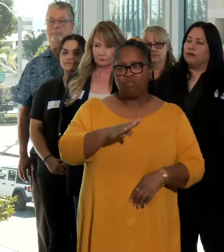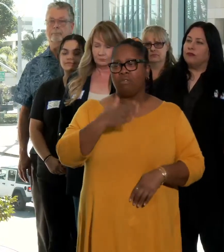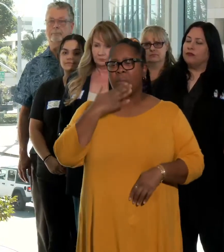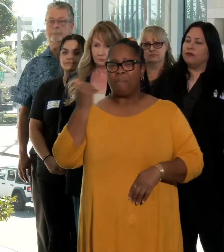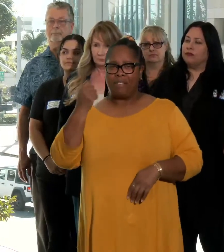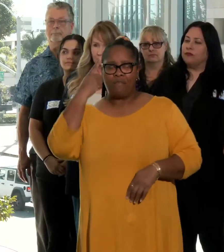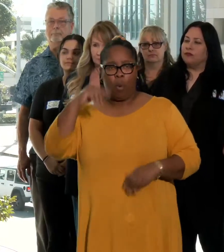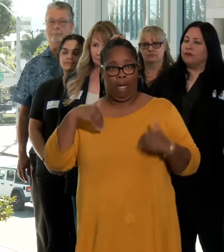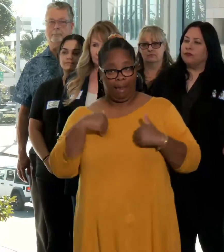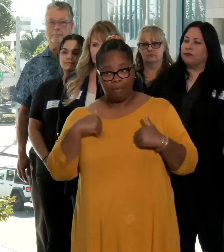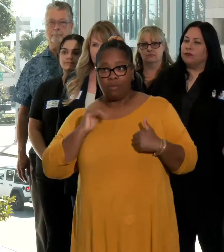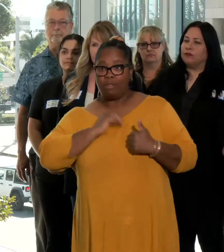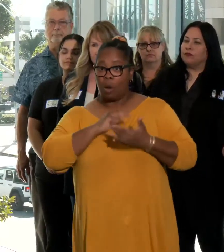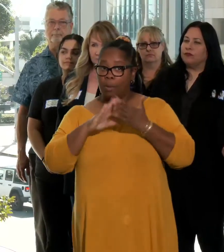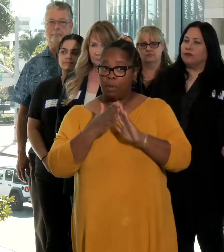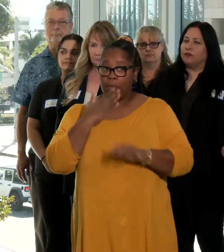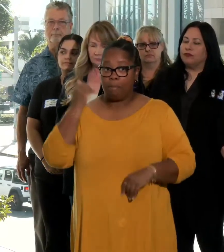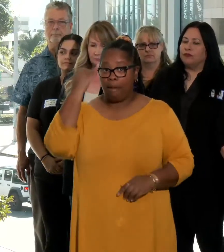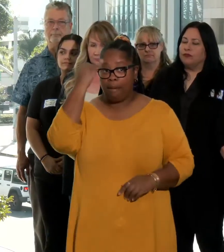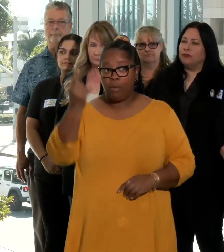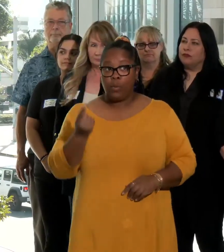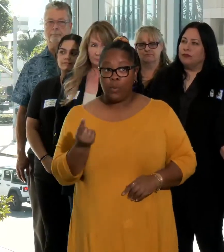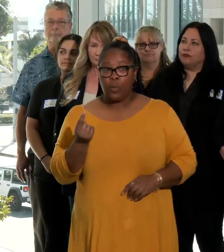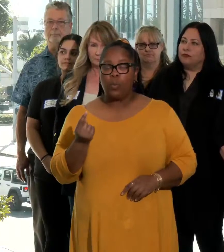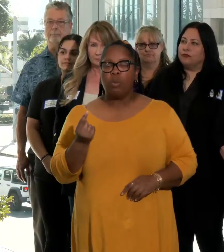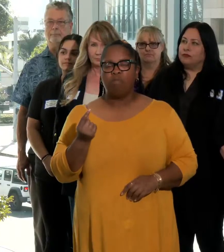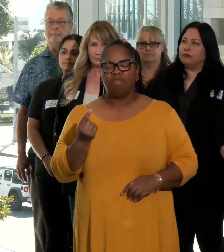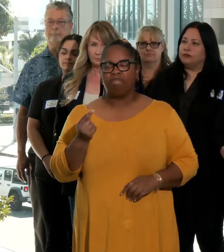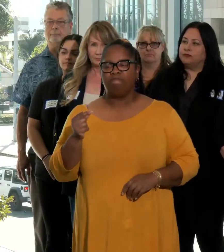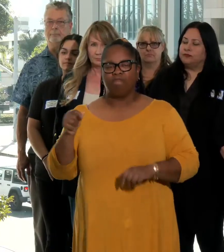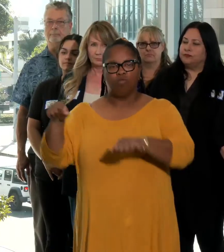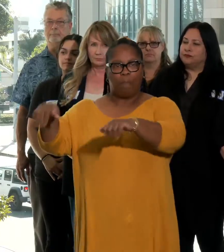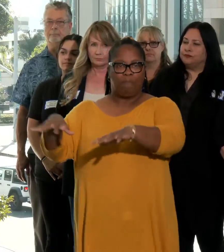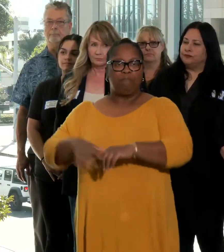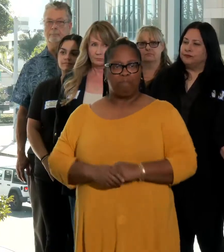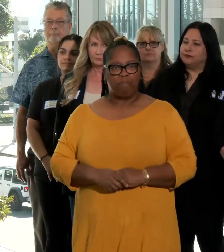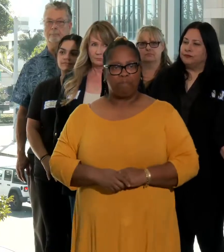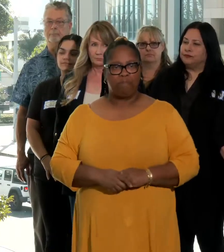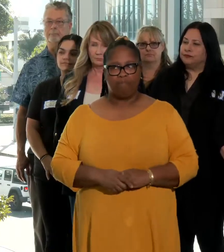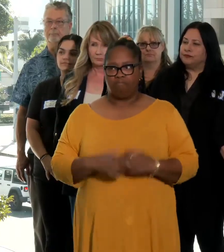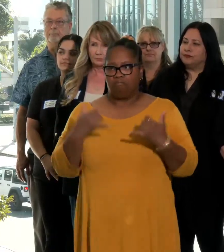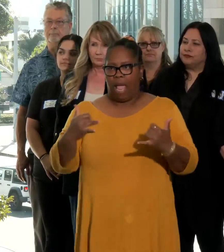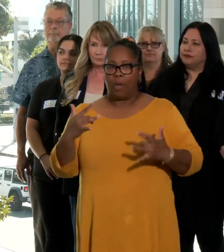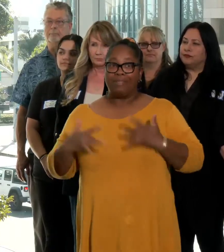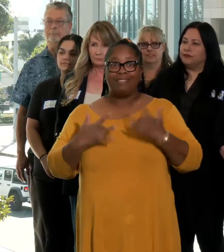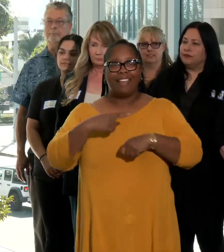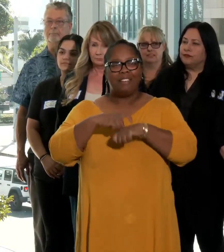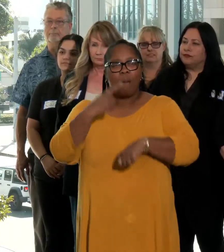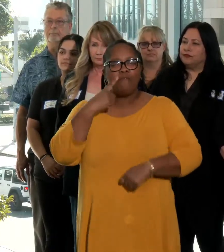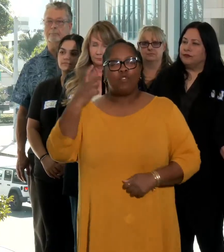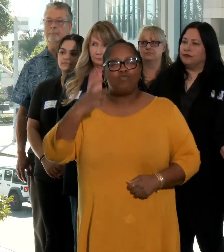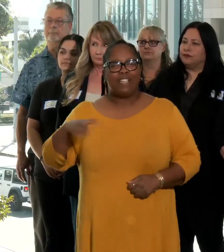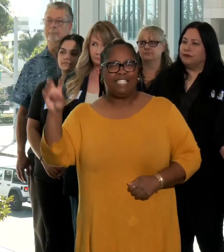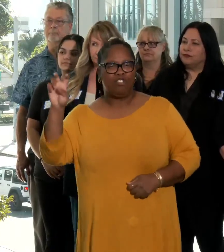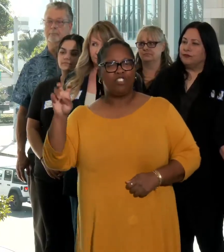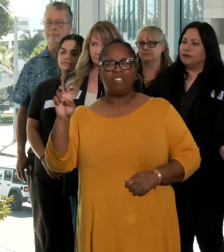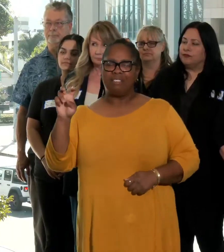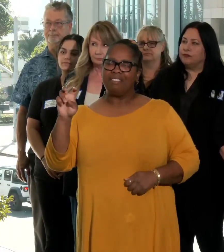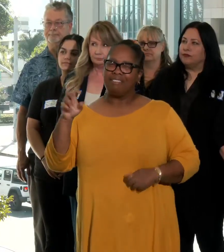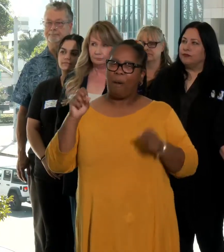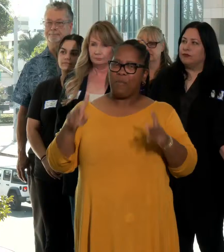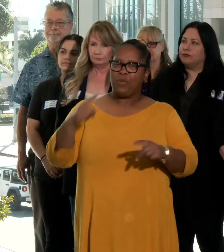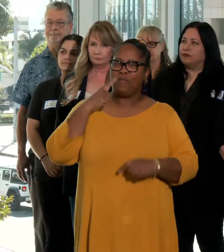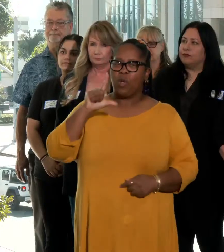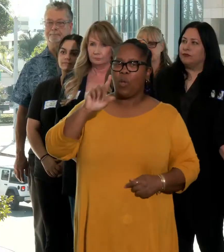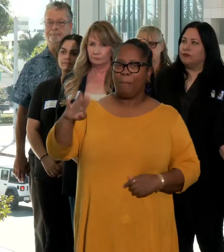and the communities that we serve here in Long Beach to step away. This is an exciting time of transition, an opportunity for Long